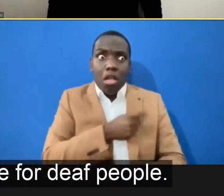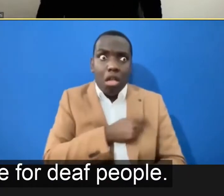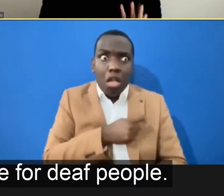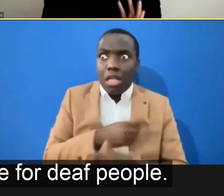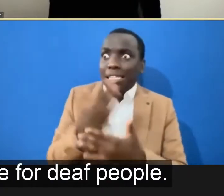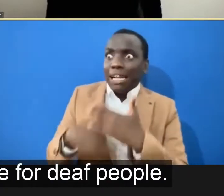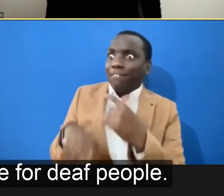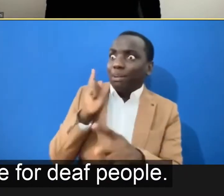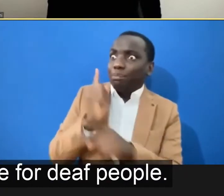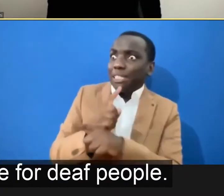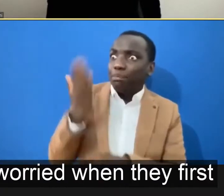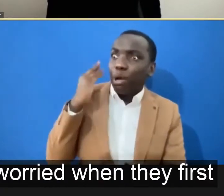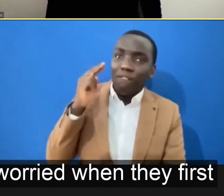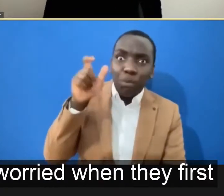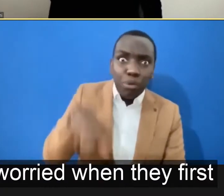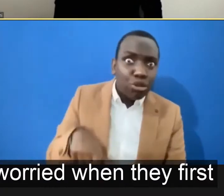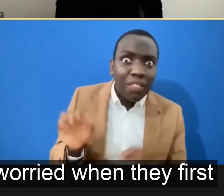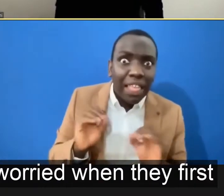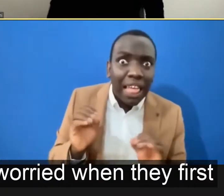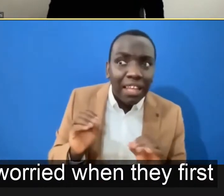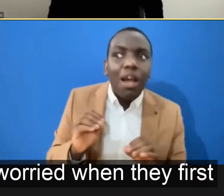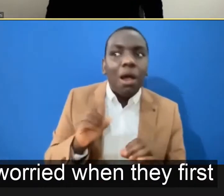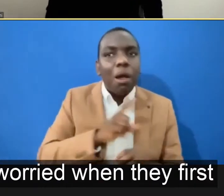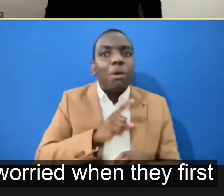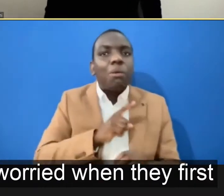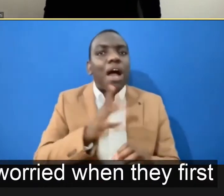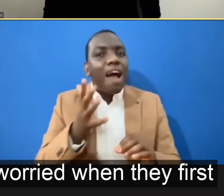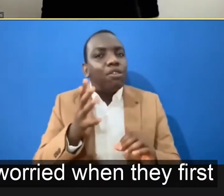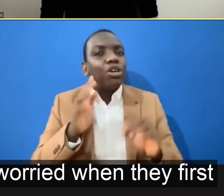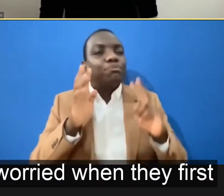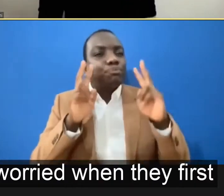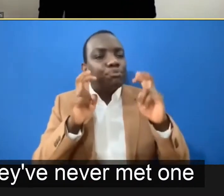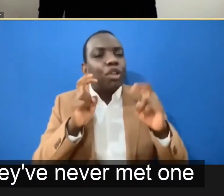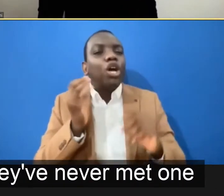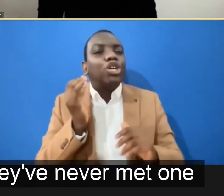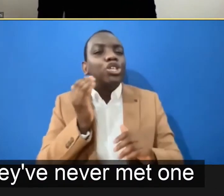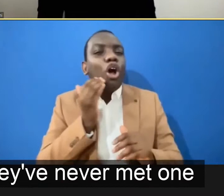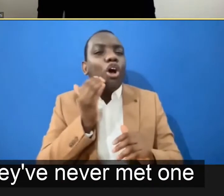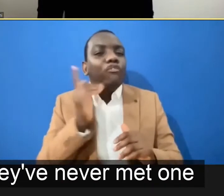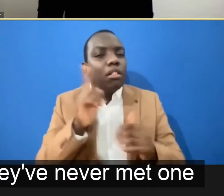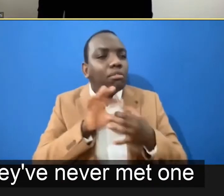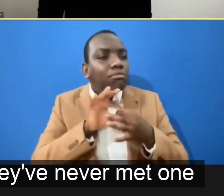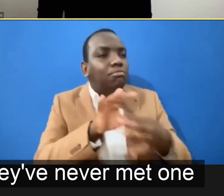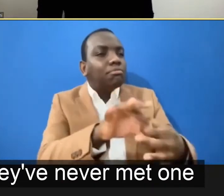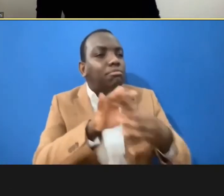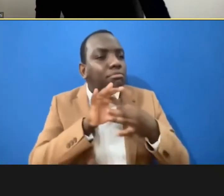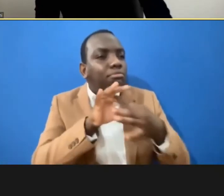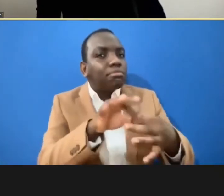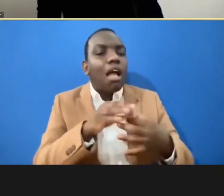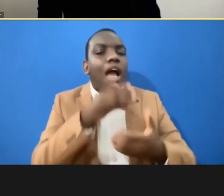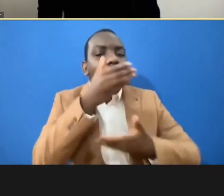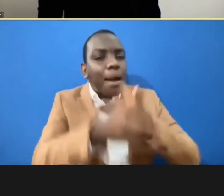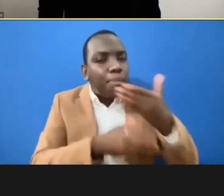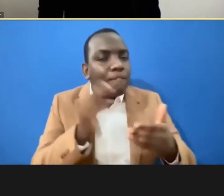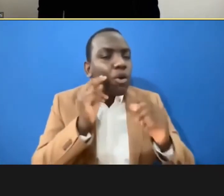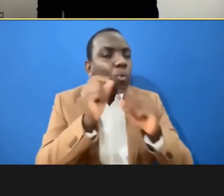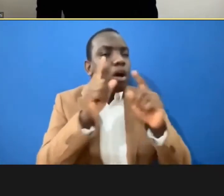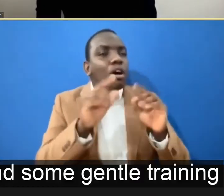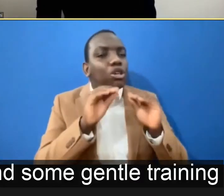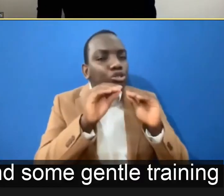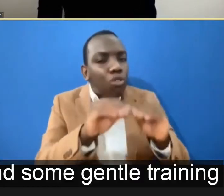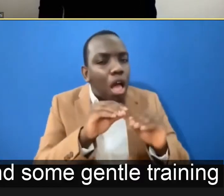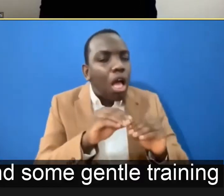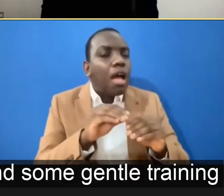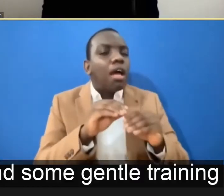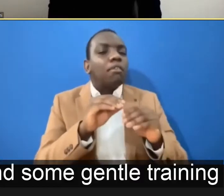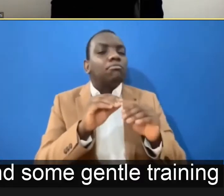is accessible for deaf people. A lot of hearing people are very worried when they first meet a deaf person because they've never met one before. So with